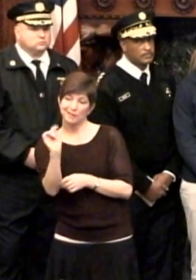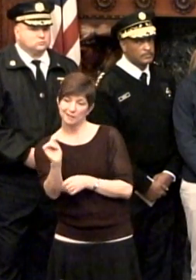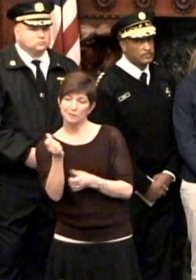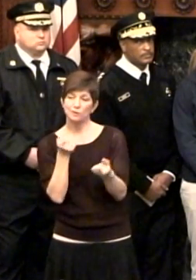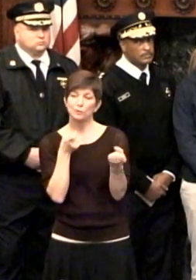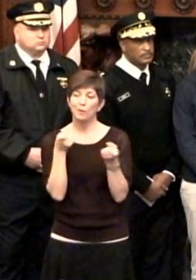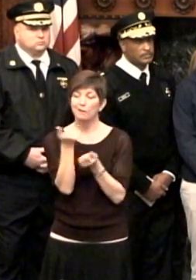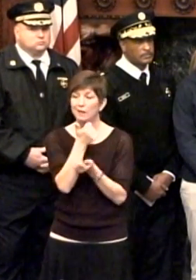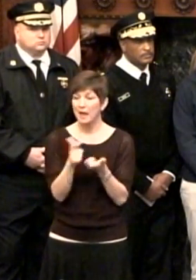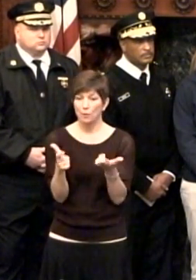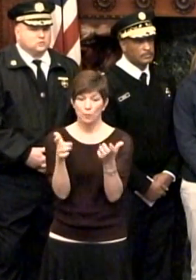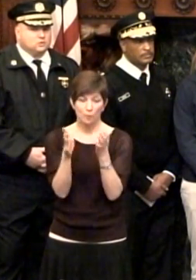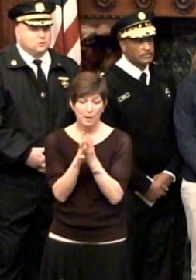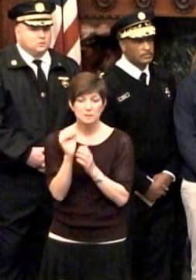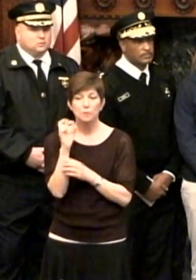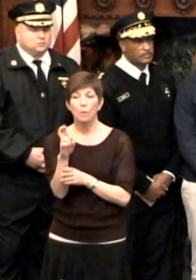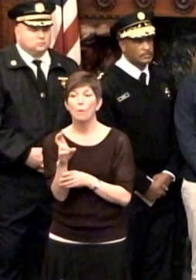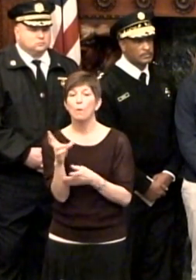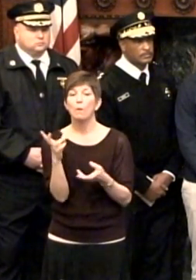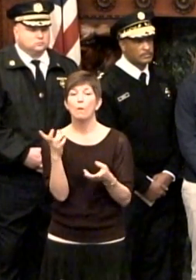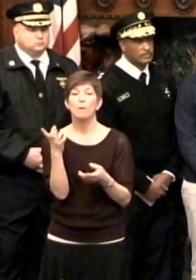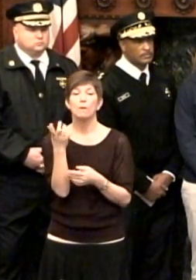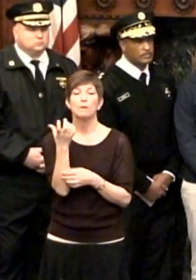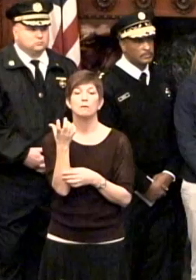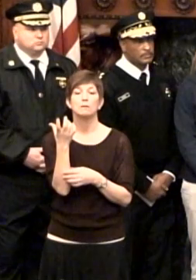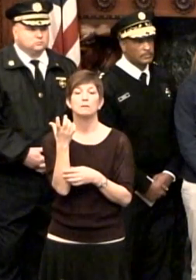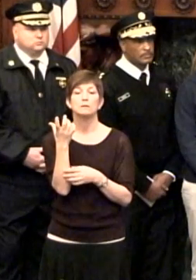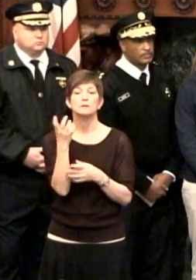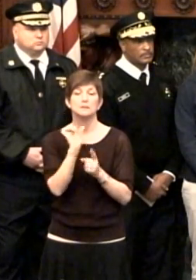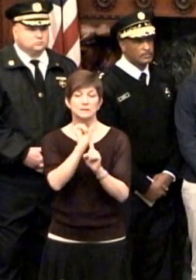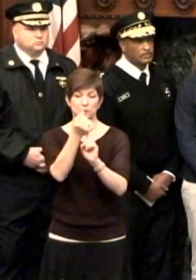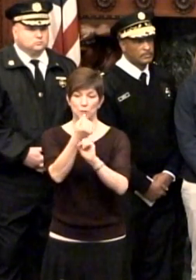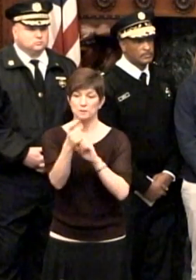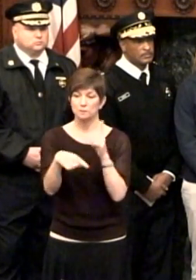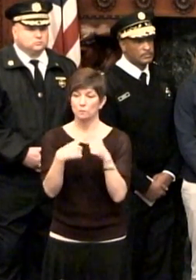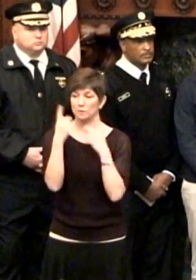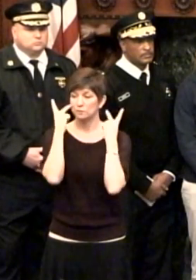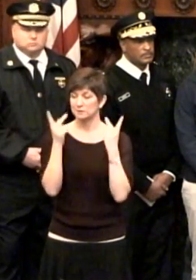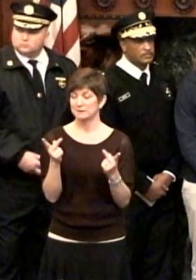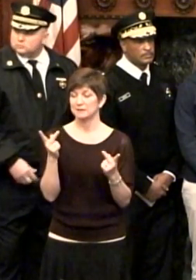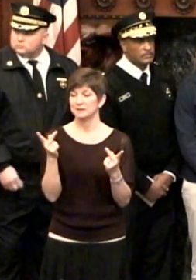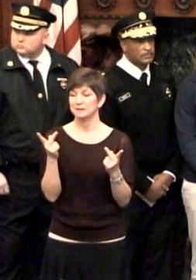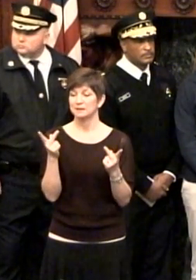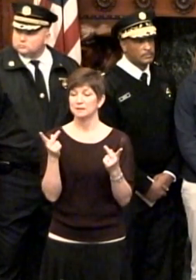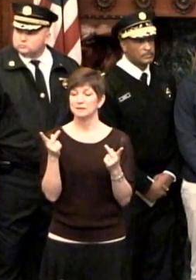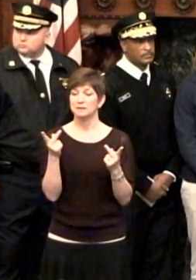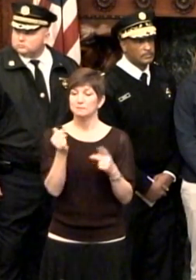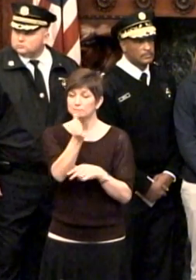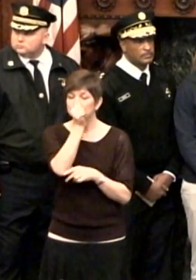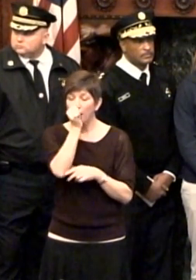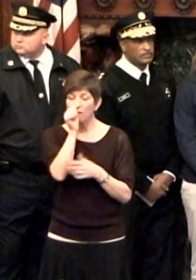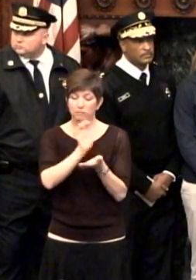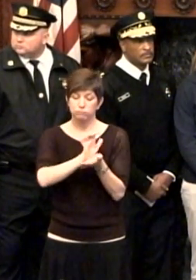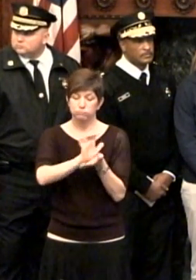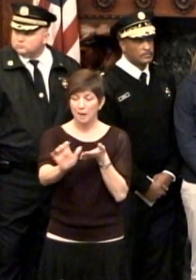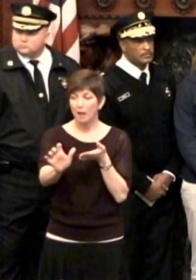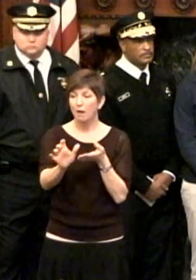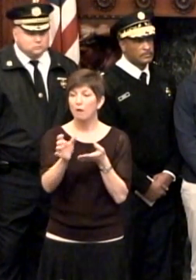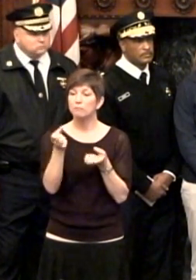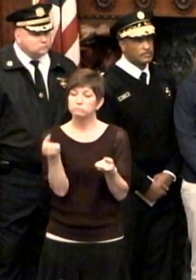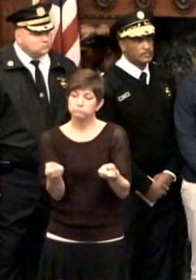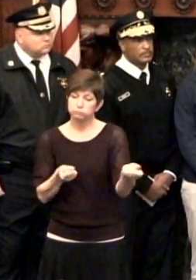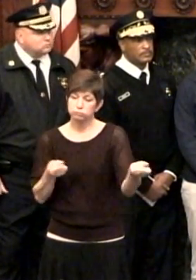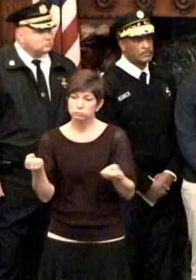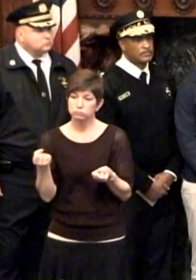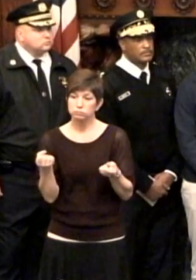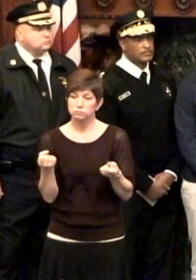any request or any instances of commercial plow vehicles plowing snow